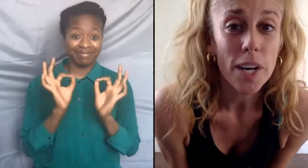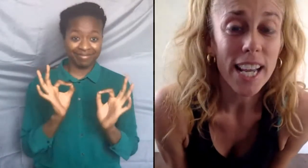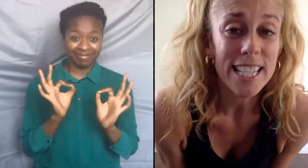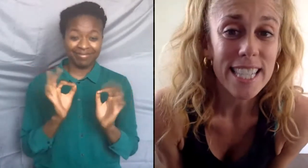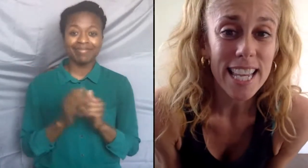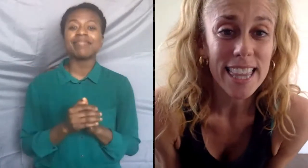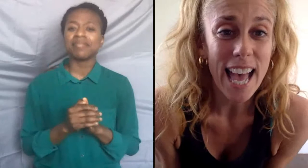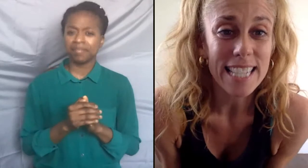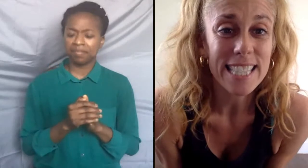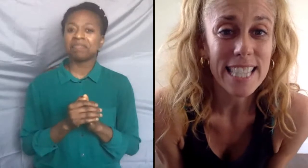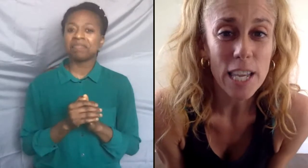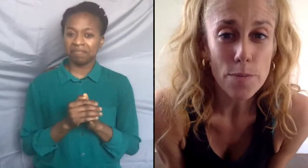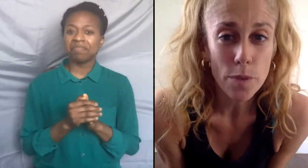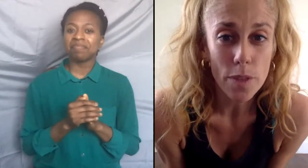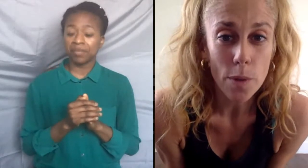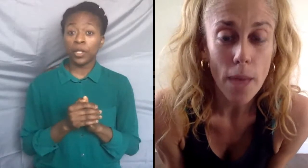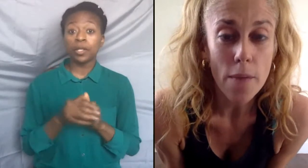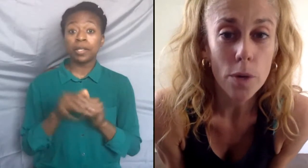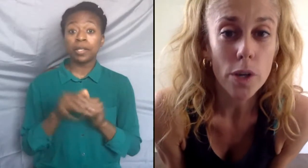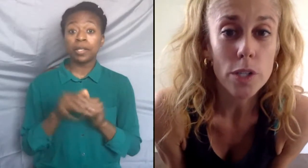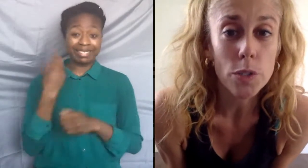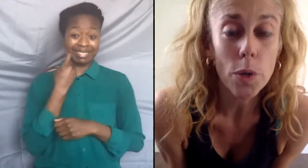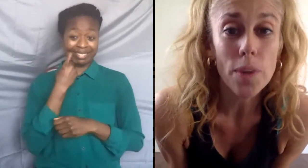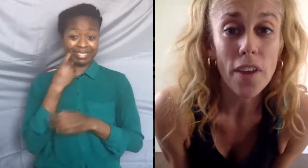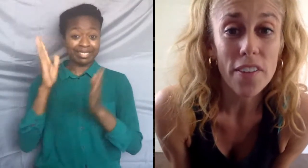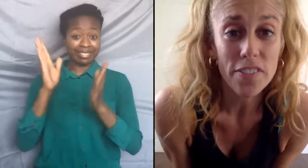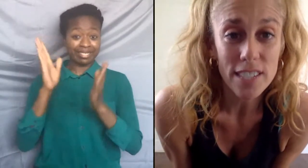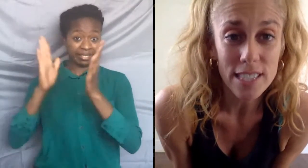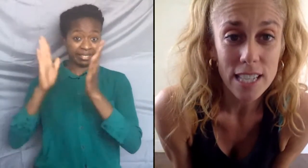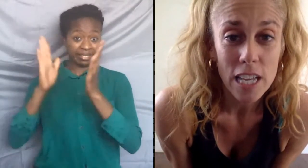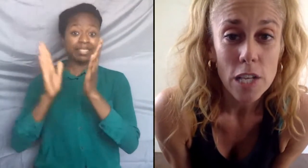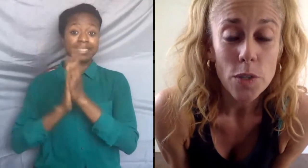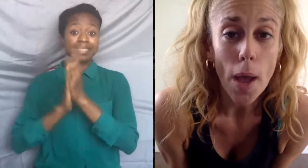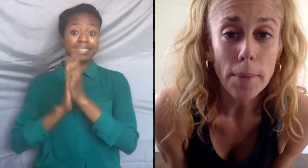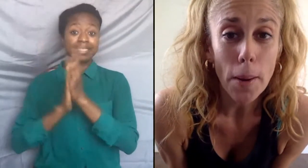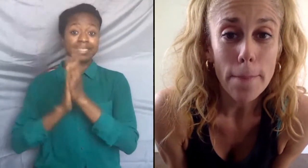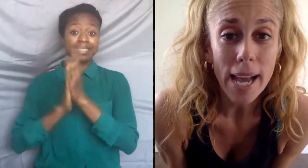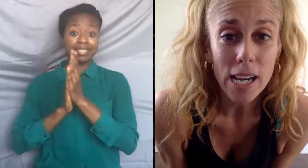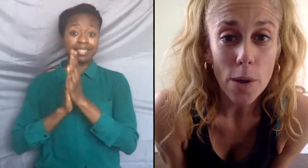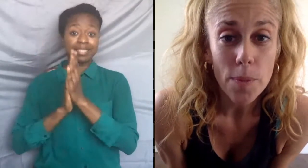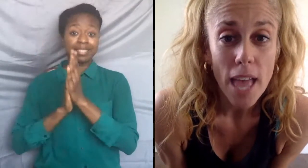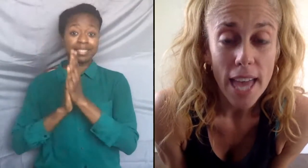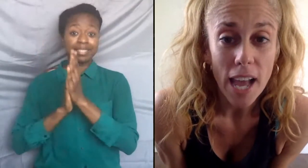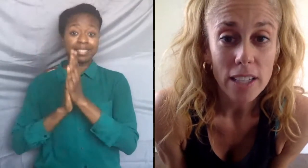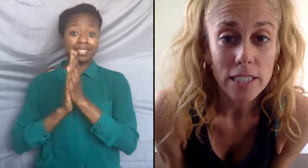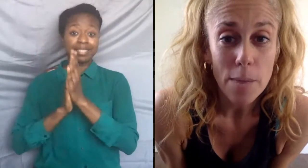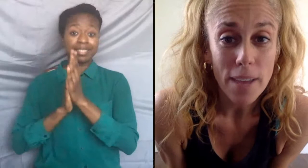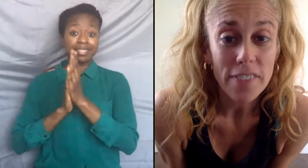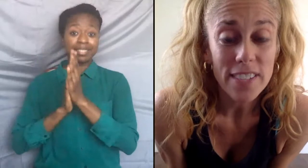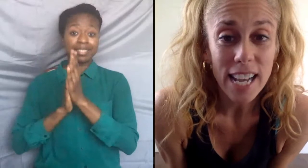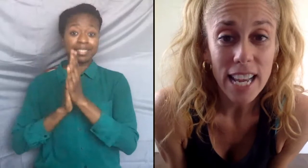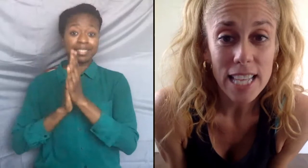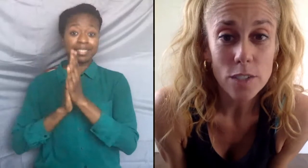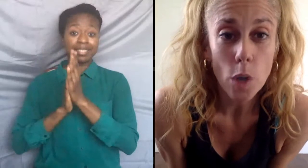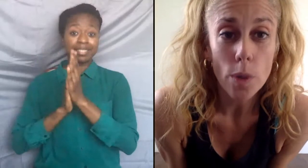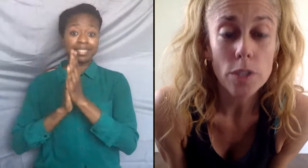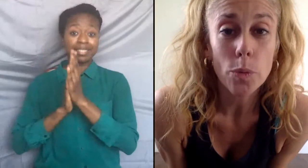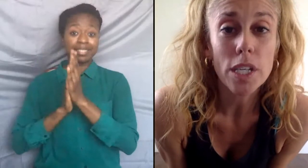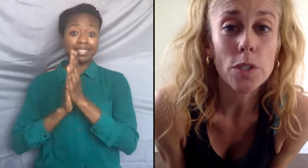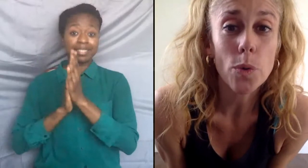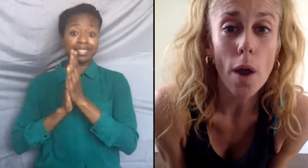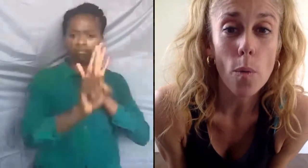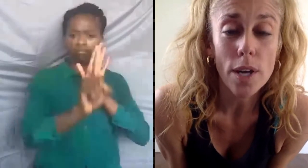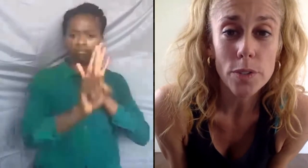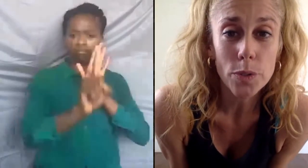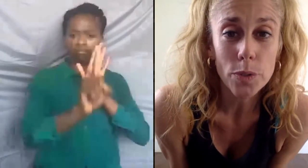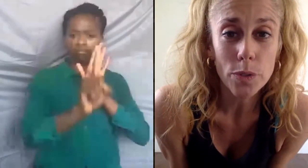Okay, we're going to take that same rhythm and we're going to do it with our feet. So I'm going to back up and I'll get my feet and hands going so we